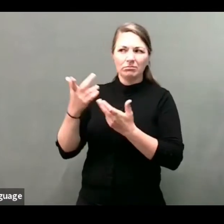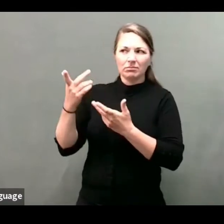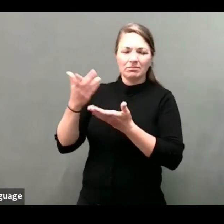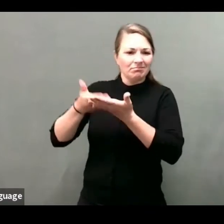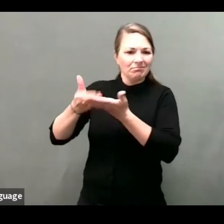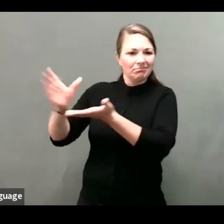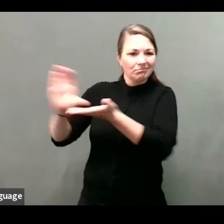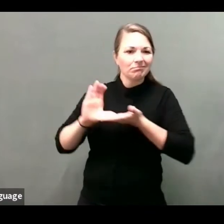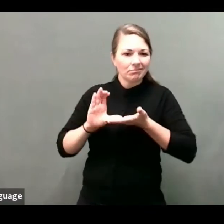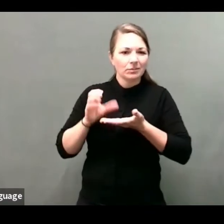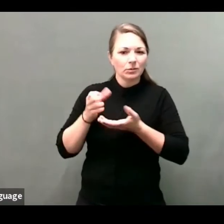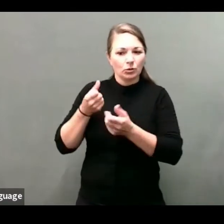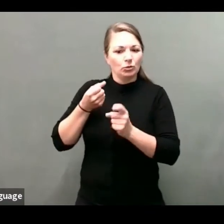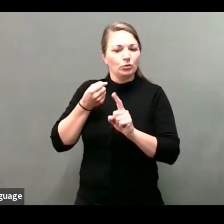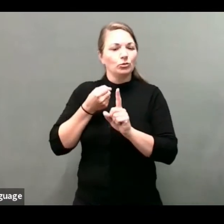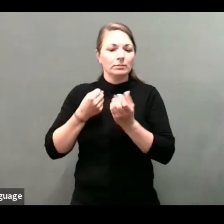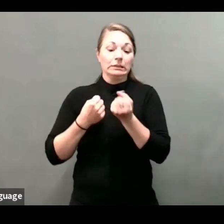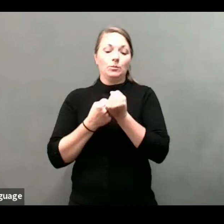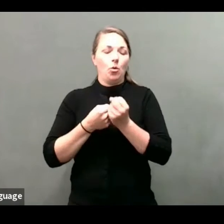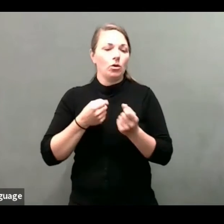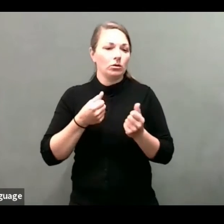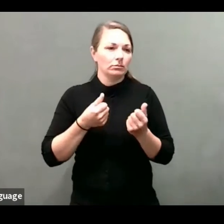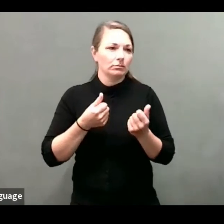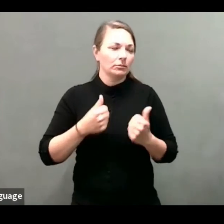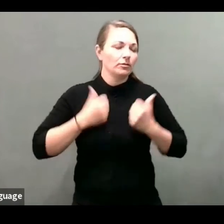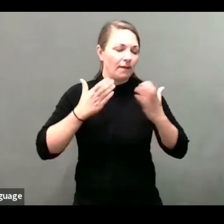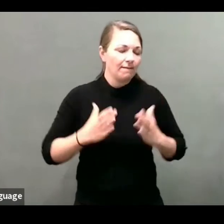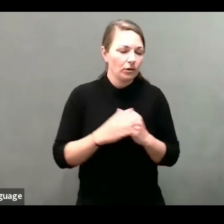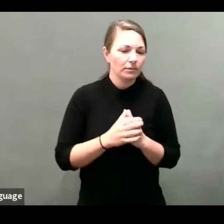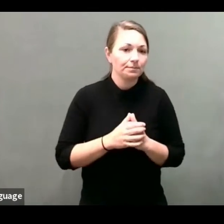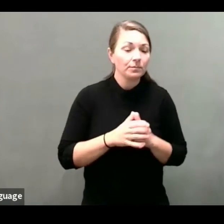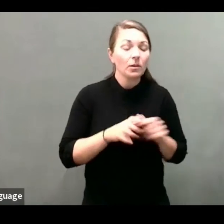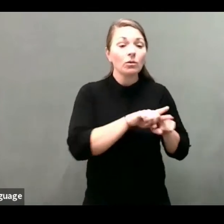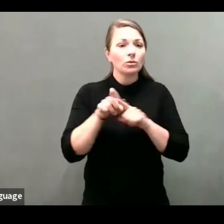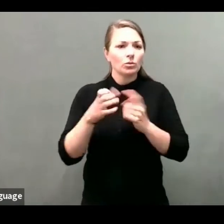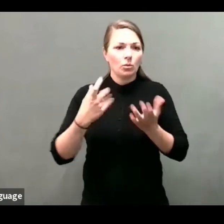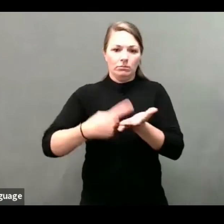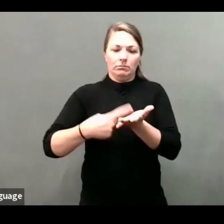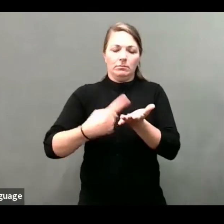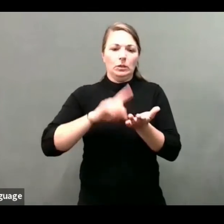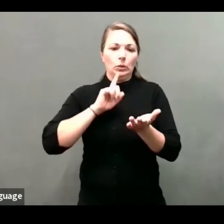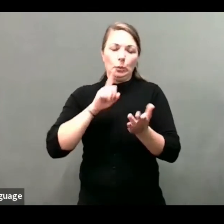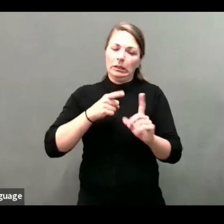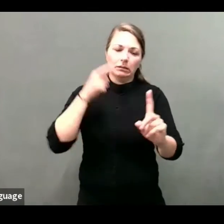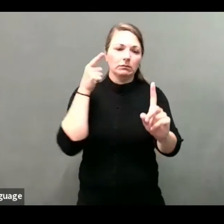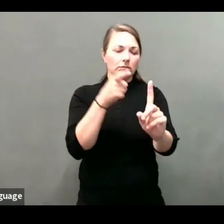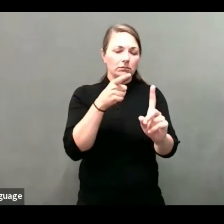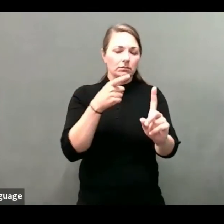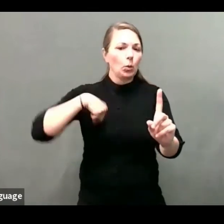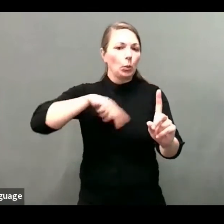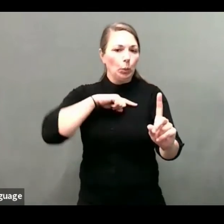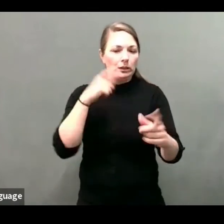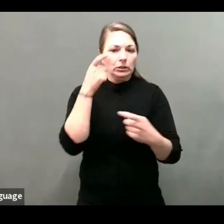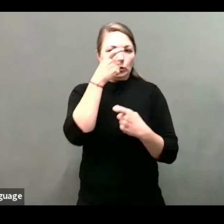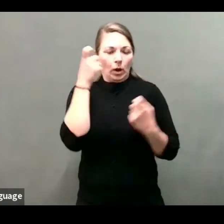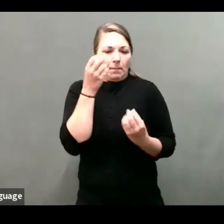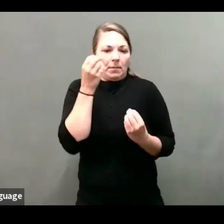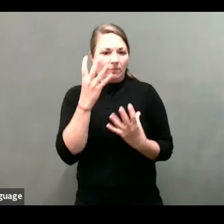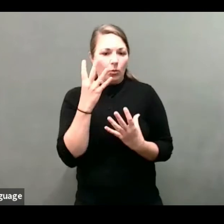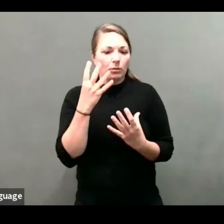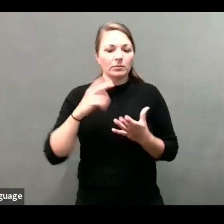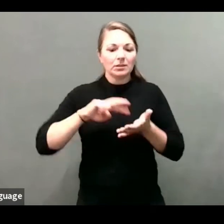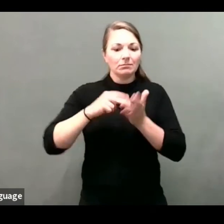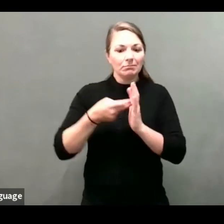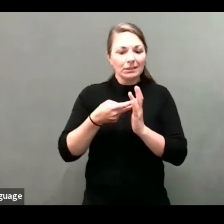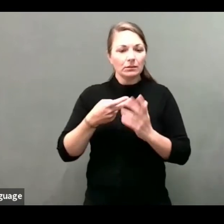And then finally, we also want to talk about all of this within the context of being trauma-informed so that survivors receive the best